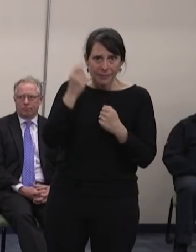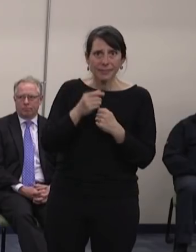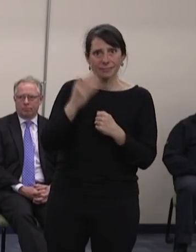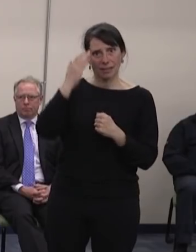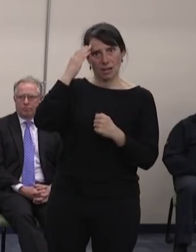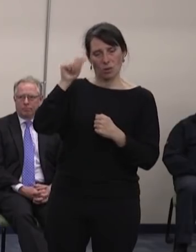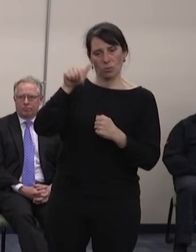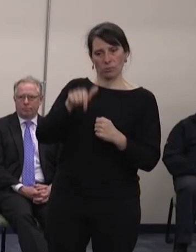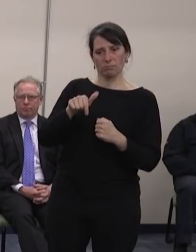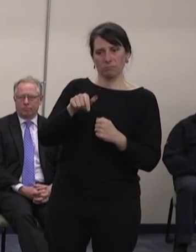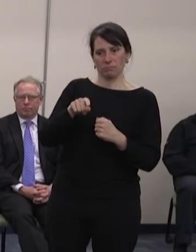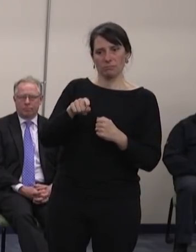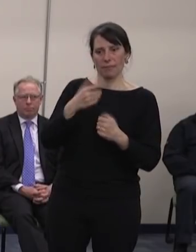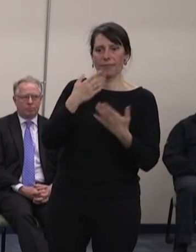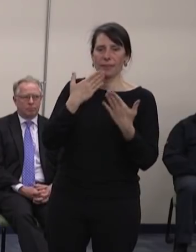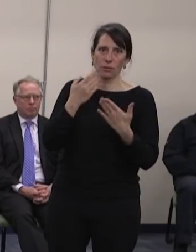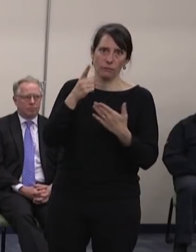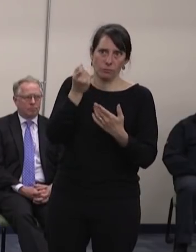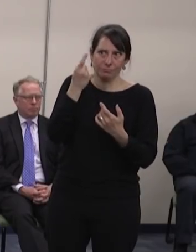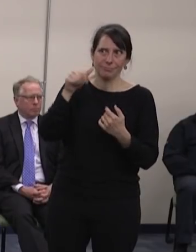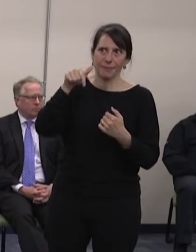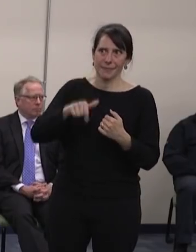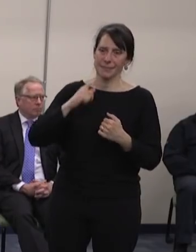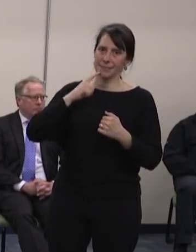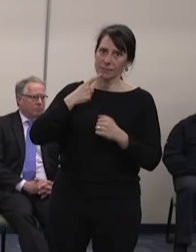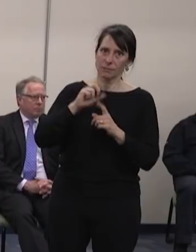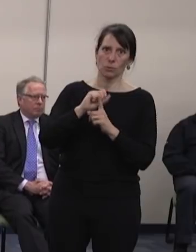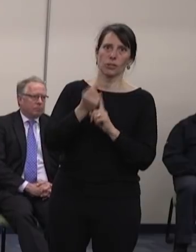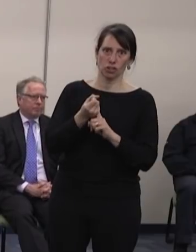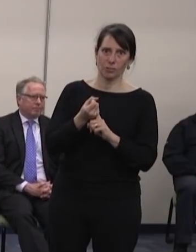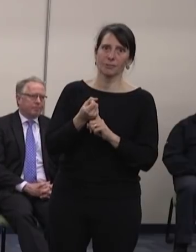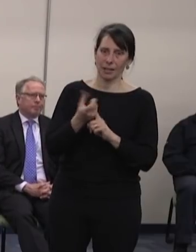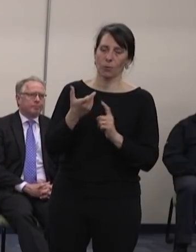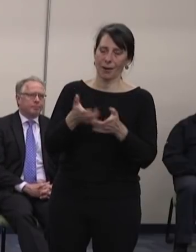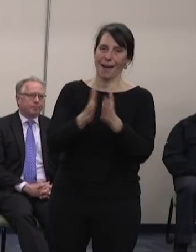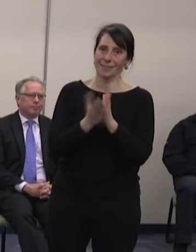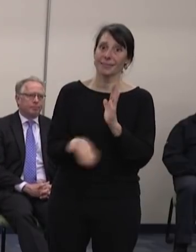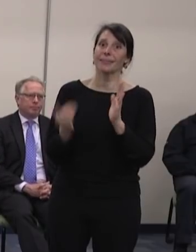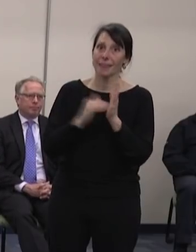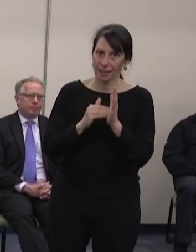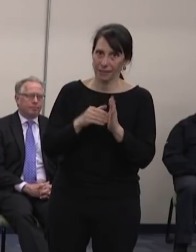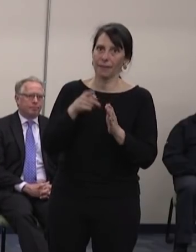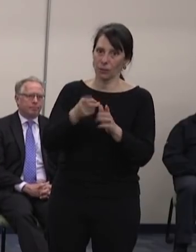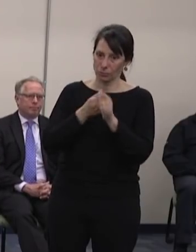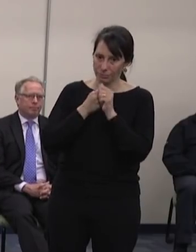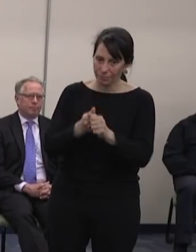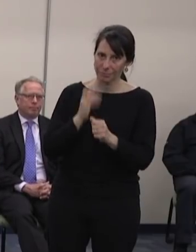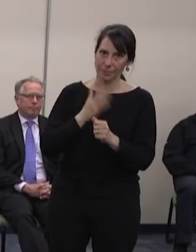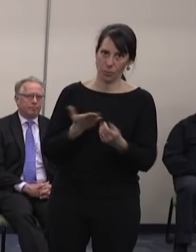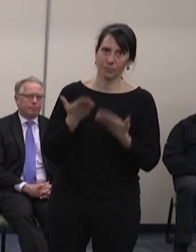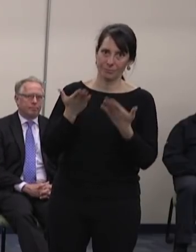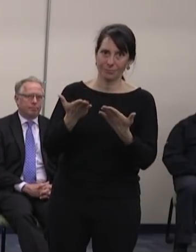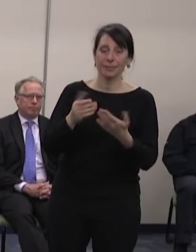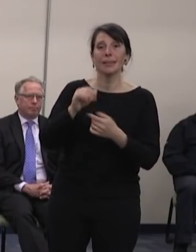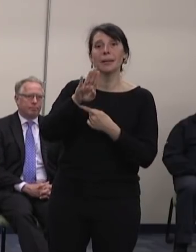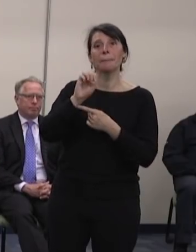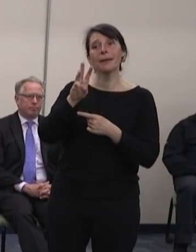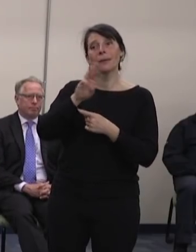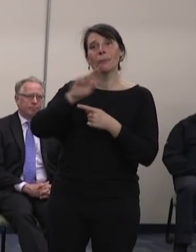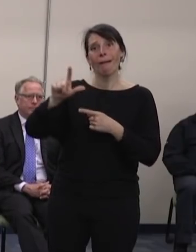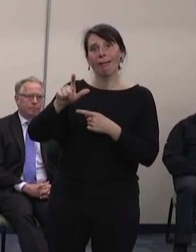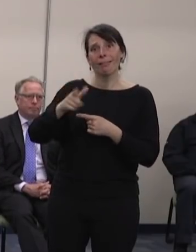gravity of this situation, and ask that you act accordingly. Thank you, be well, and God bless.